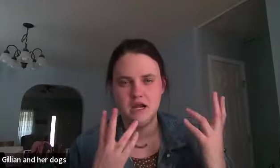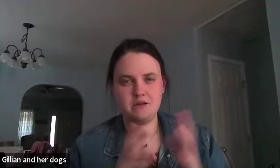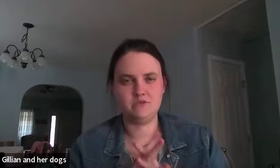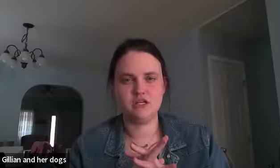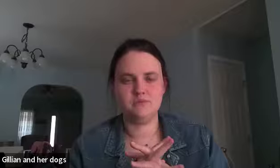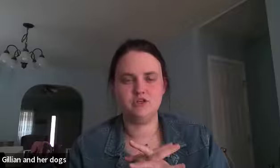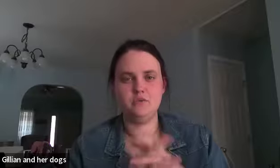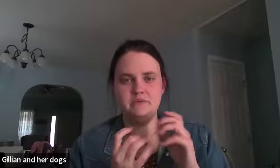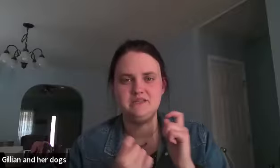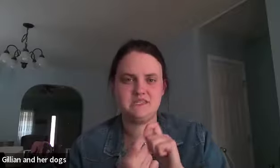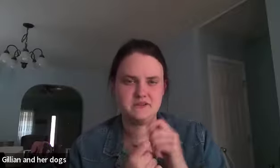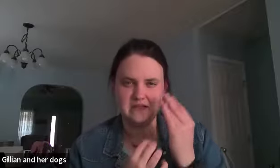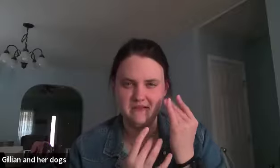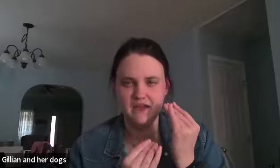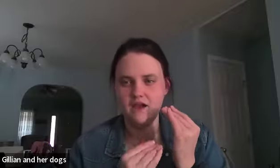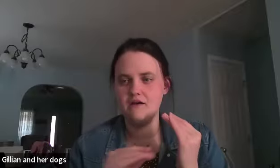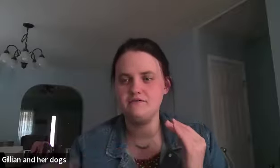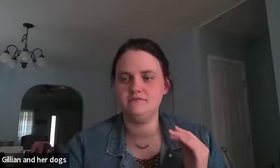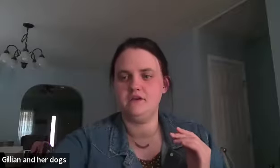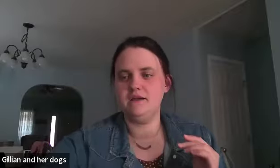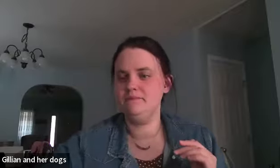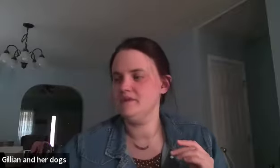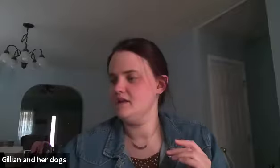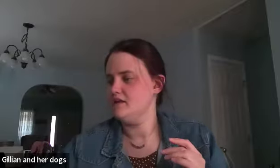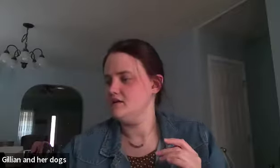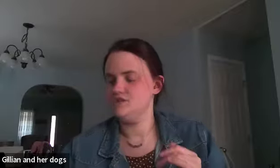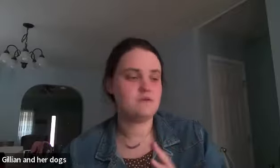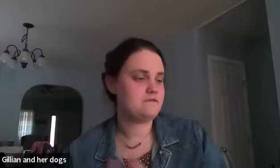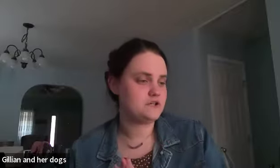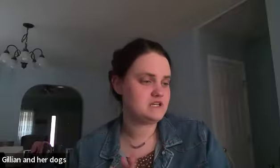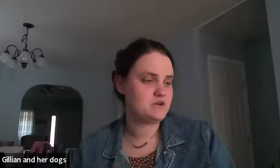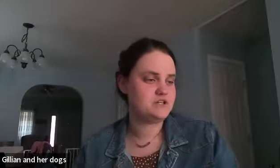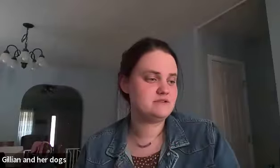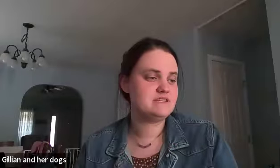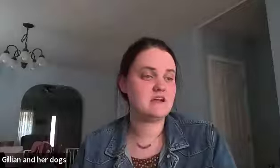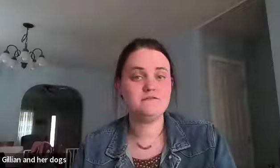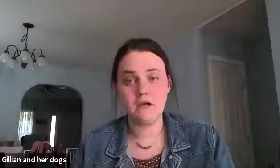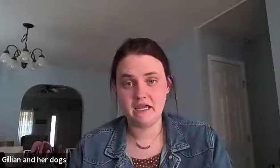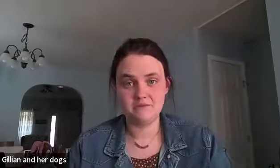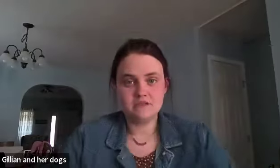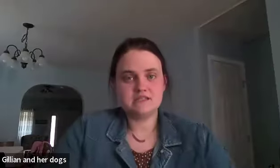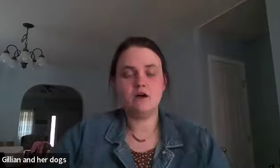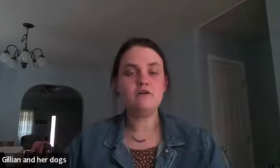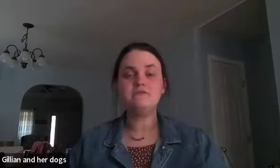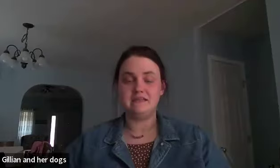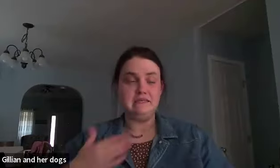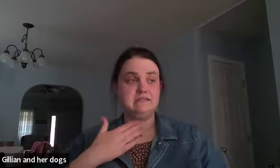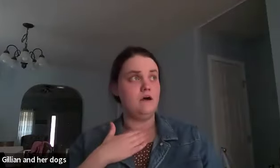of animals you would be specifically thinking of. Okay. So the first sign we're going to do is the sign for animal